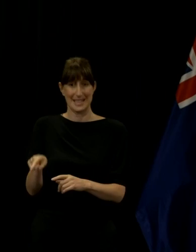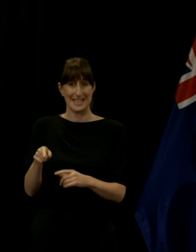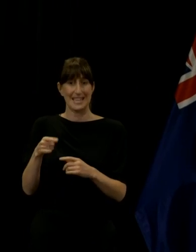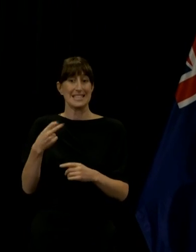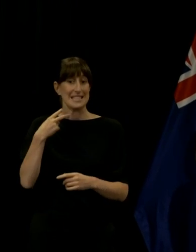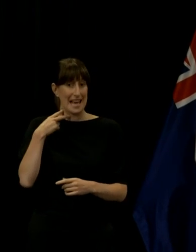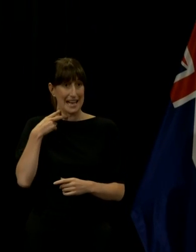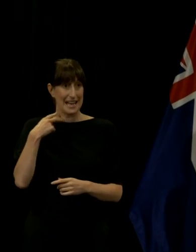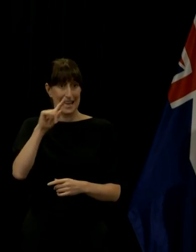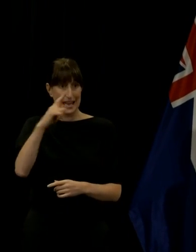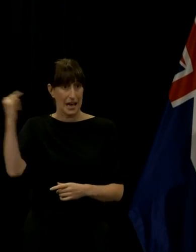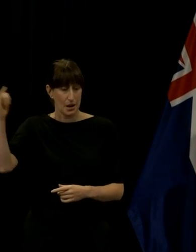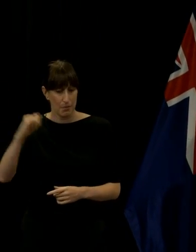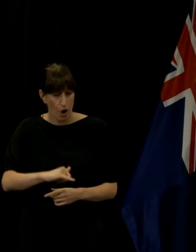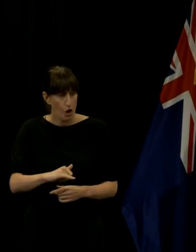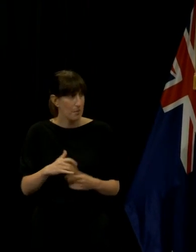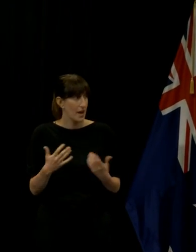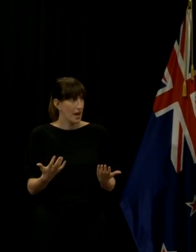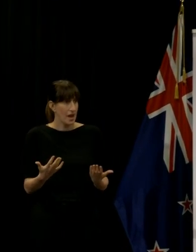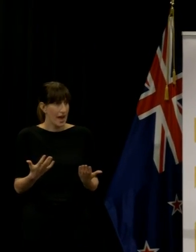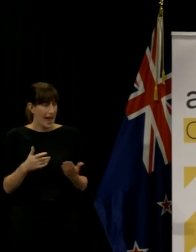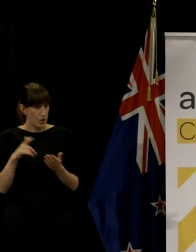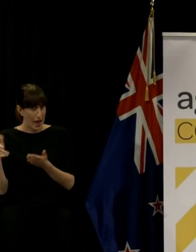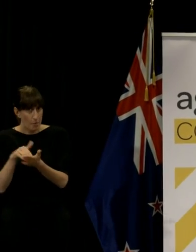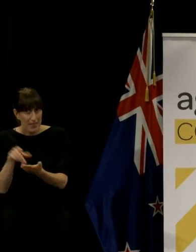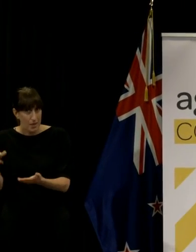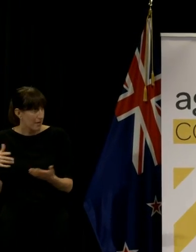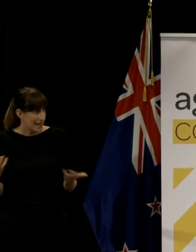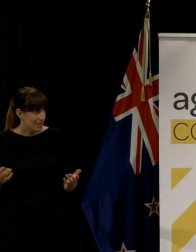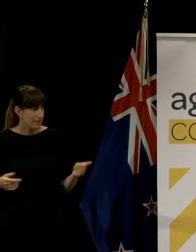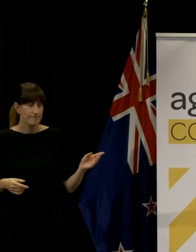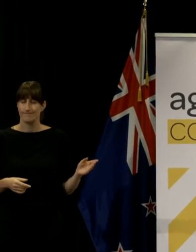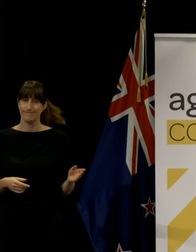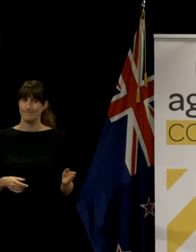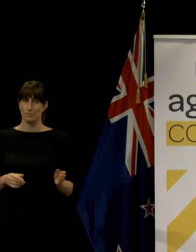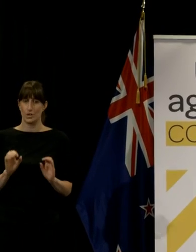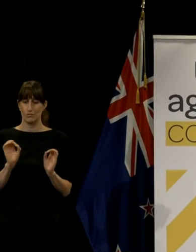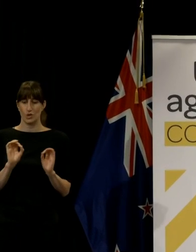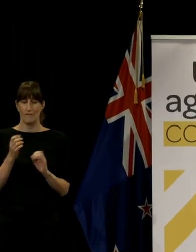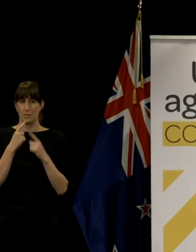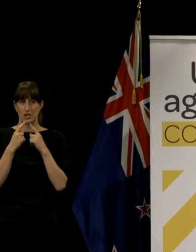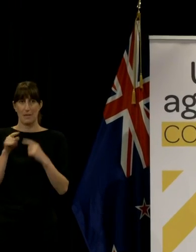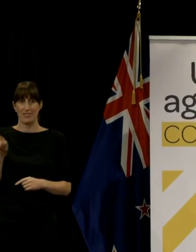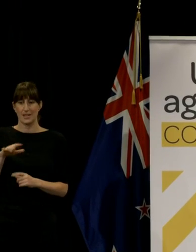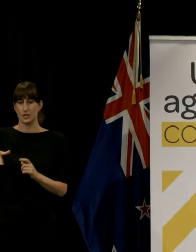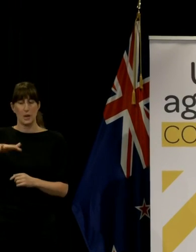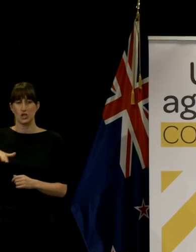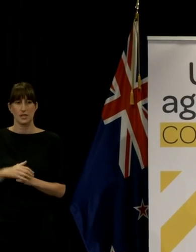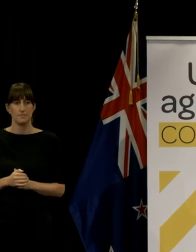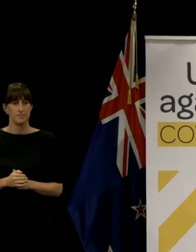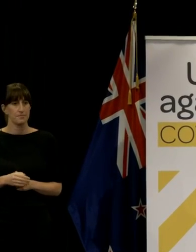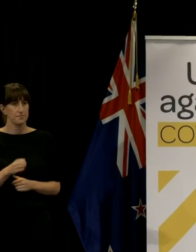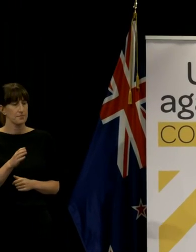to try and get her home? We don't have information currently on that. We'll need to come back to you. So there are 4 cases